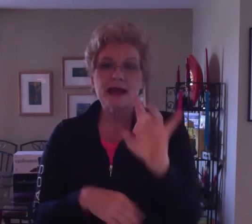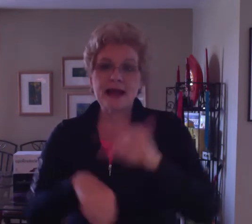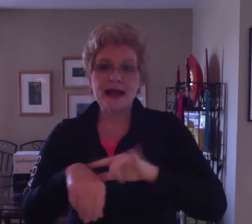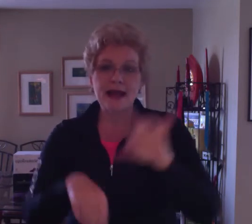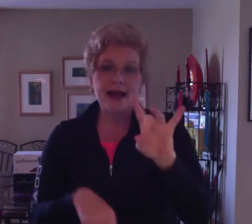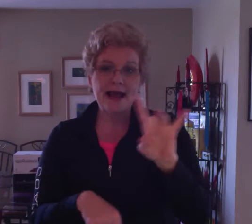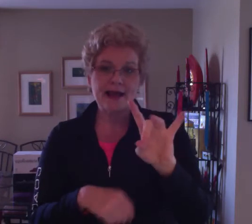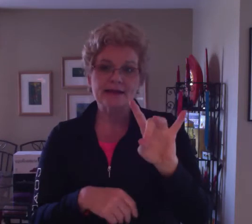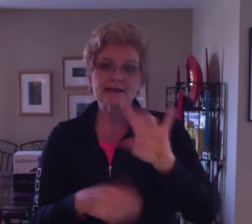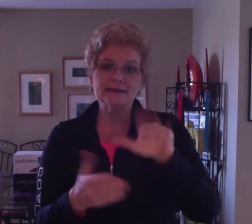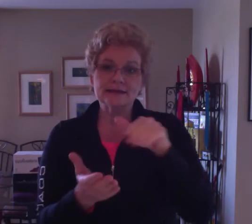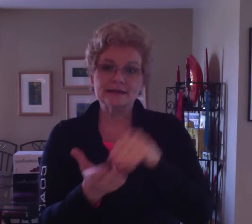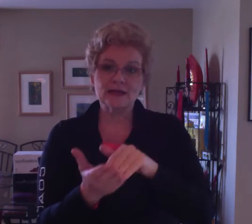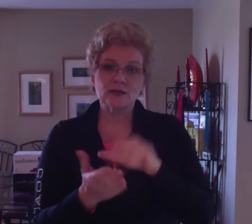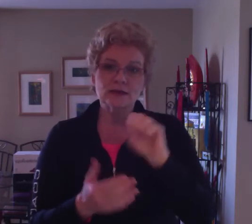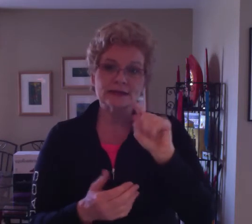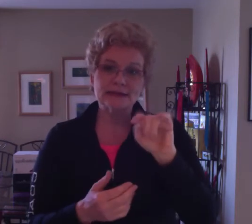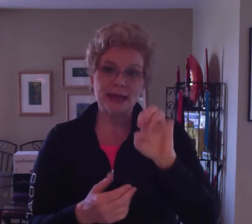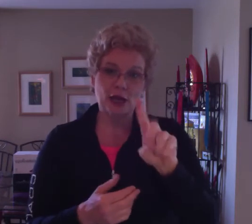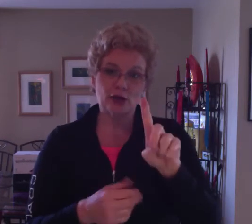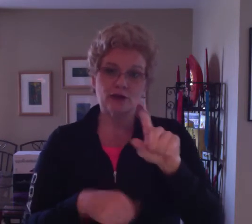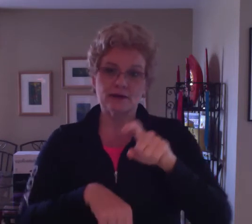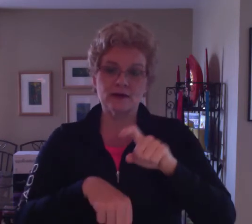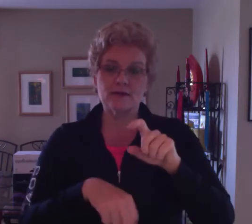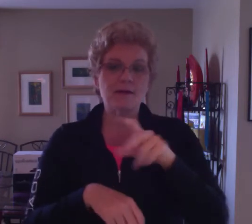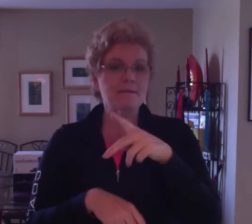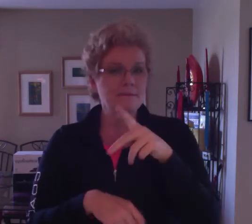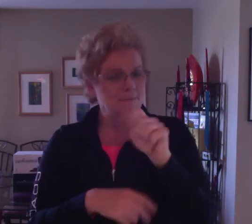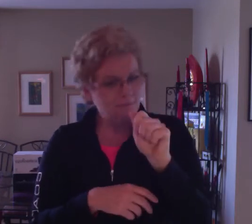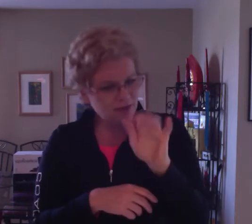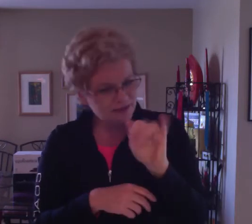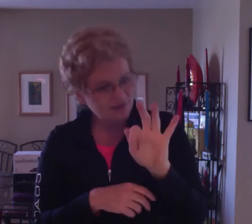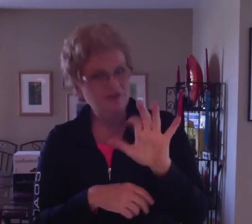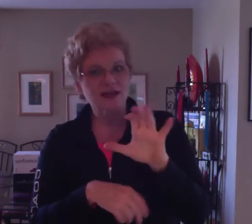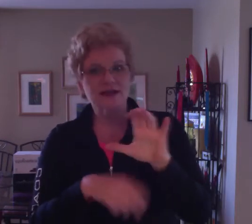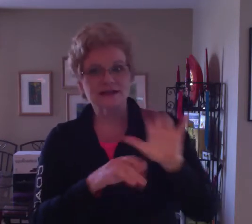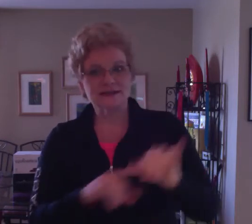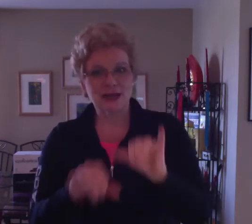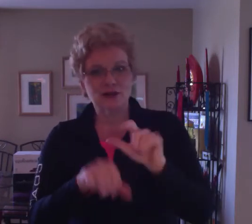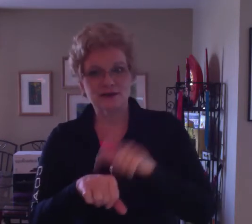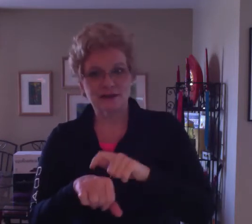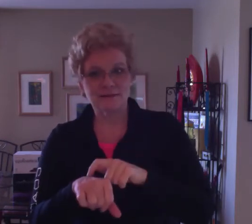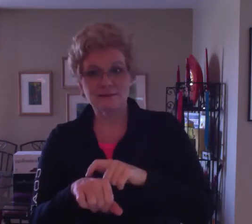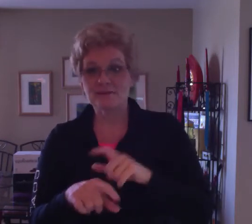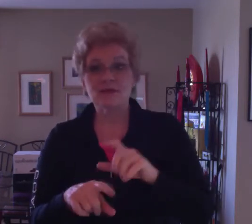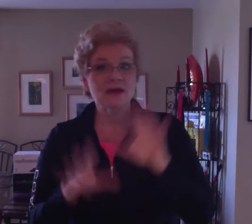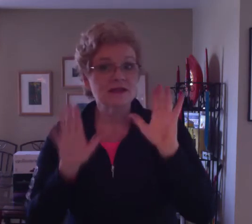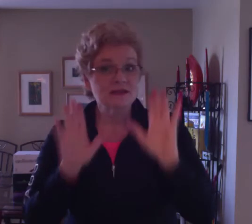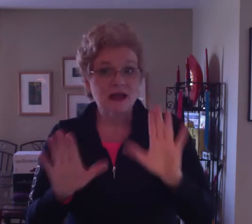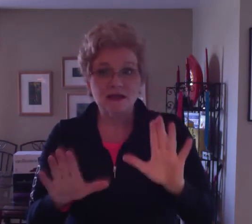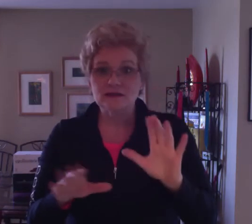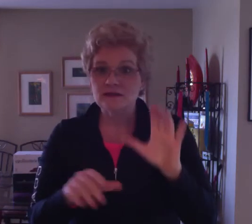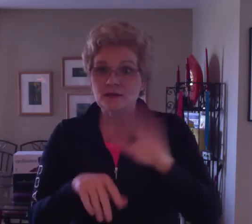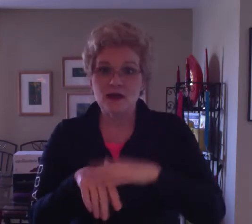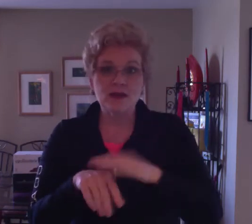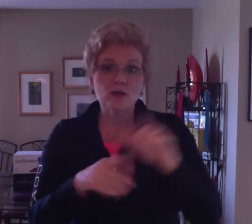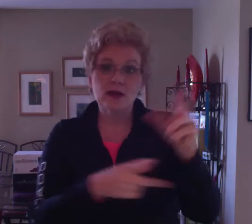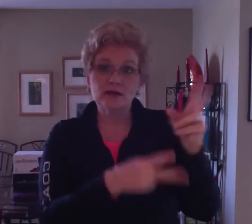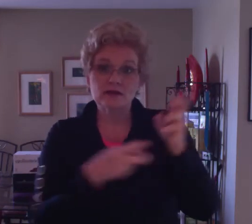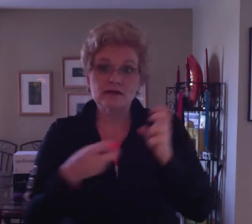that is every Monday. It's fantastic to be on. If you cannot be on it, we can actually download these from iTunes straight to your iTunes